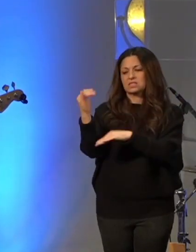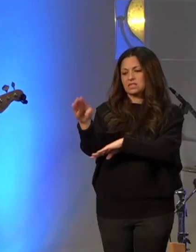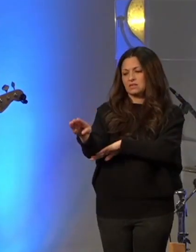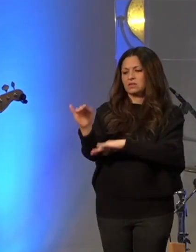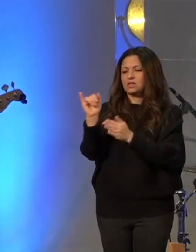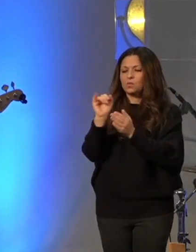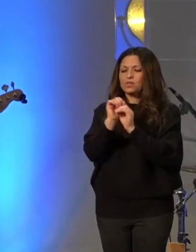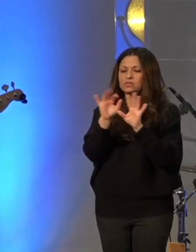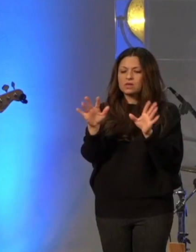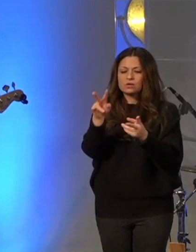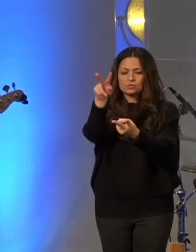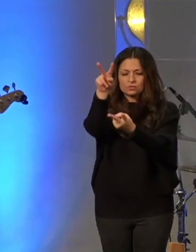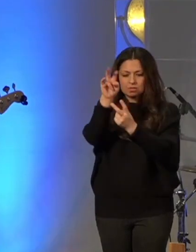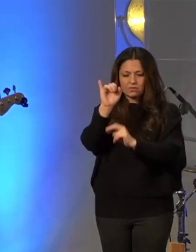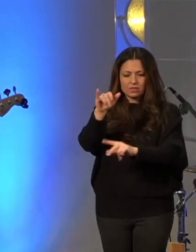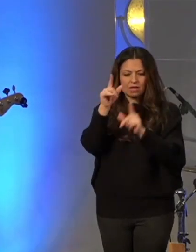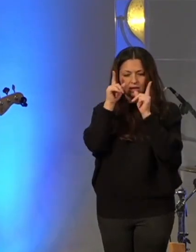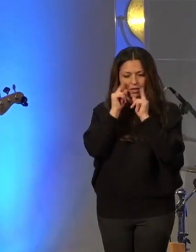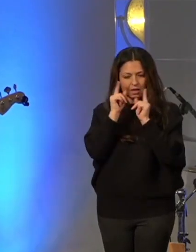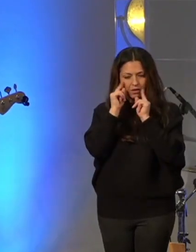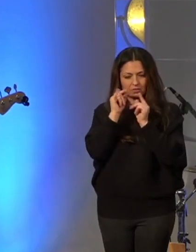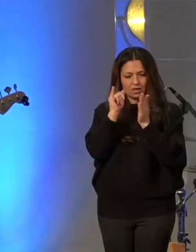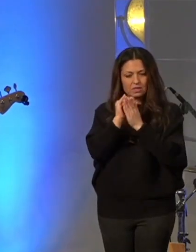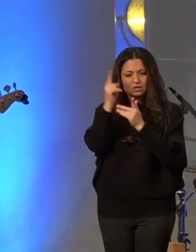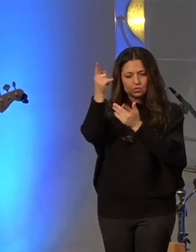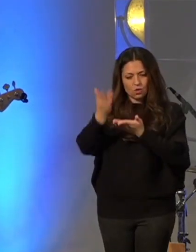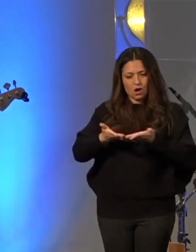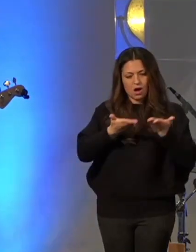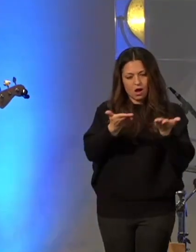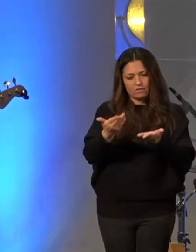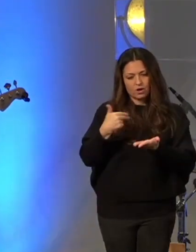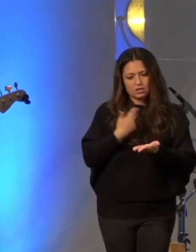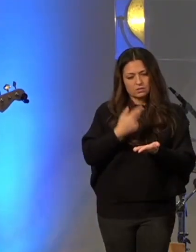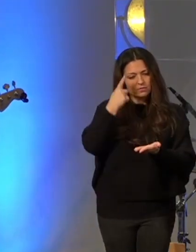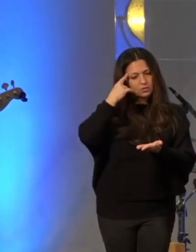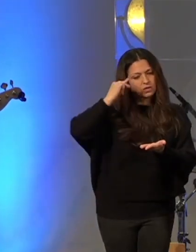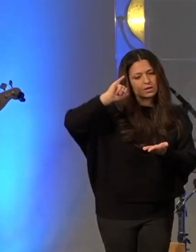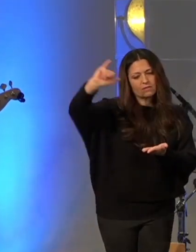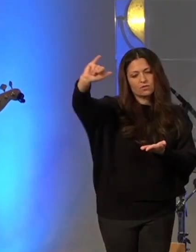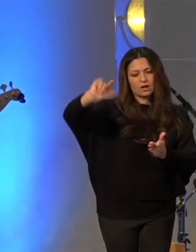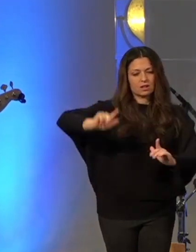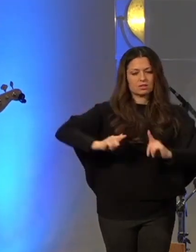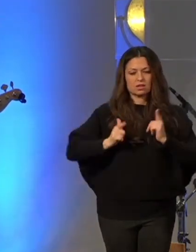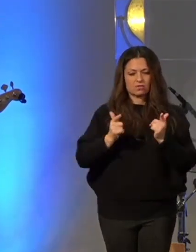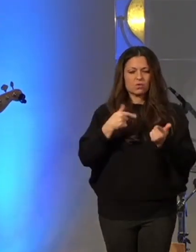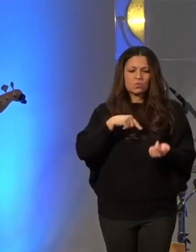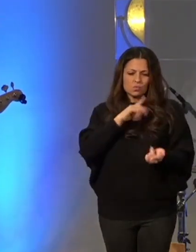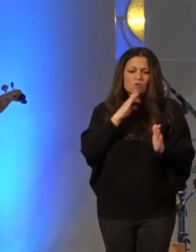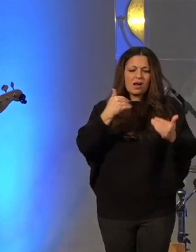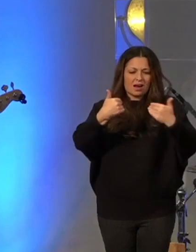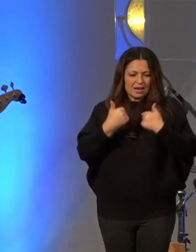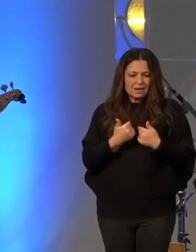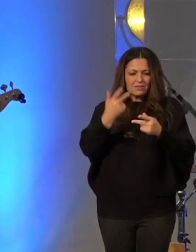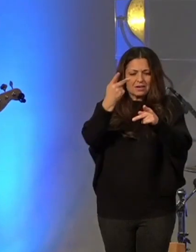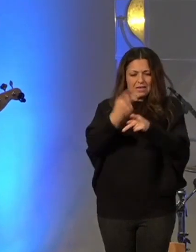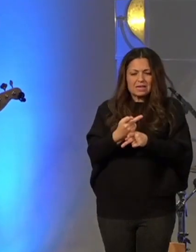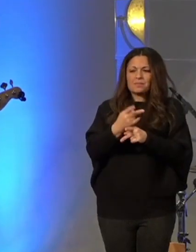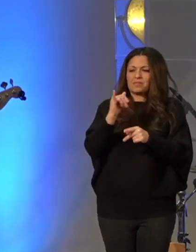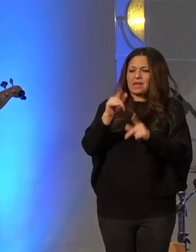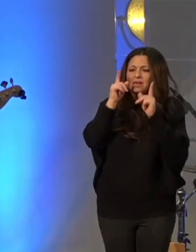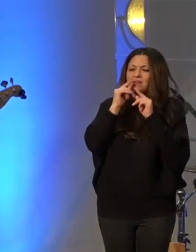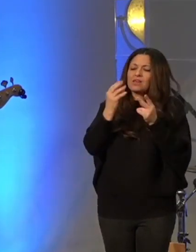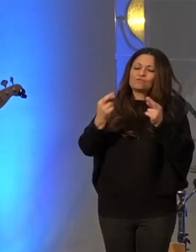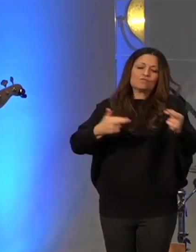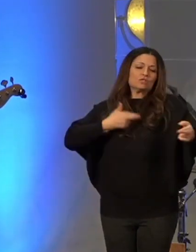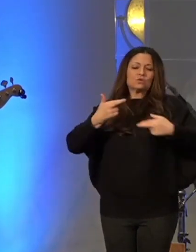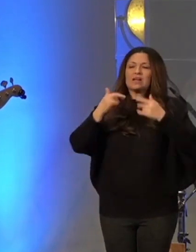the greatest gift ever given, that you offer us eternal life, and that we would have that gift and we would leave rejoicing that you've